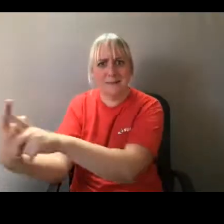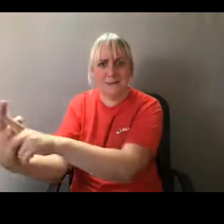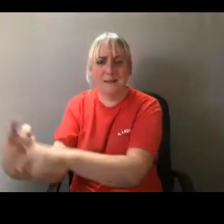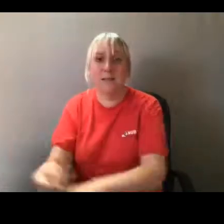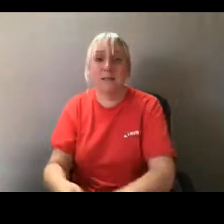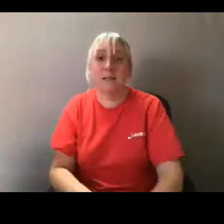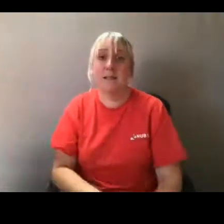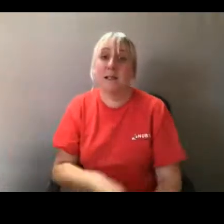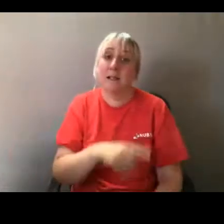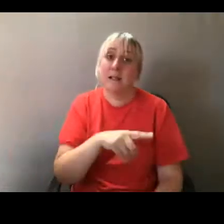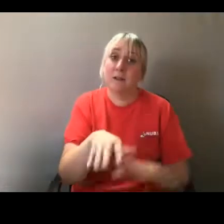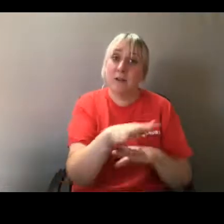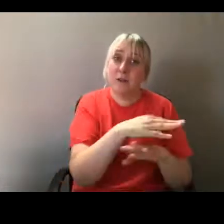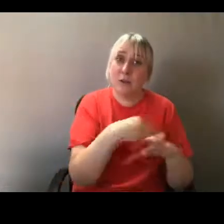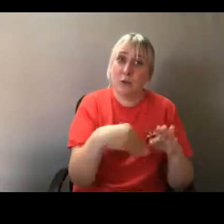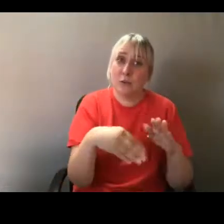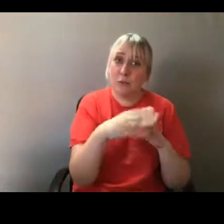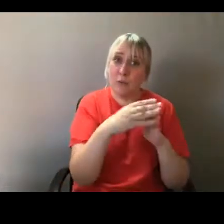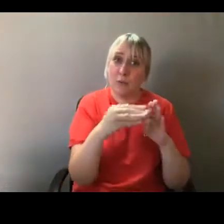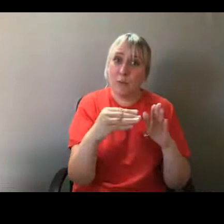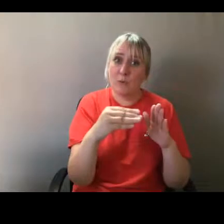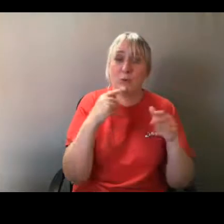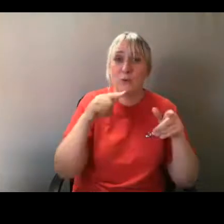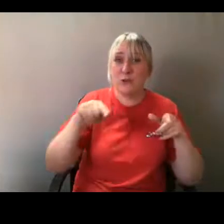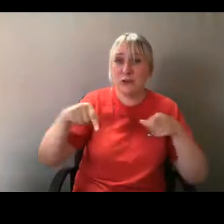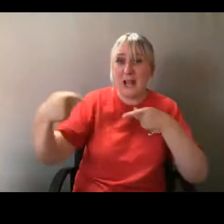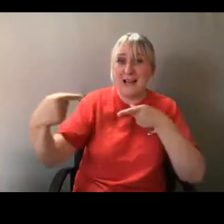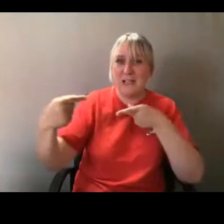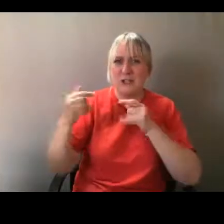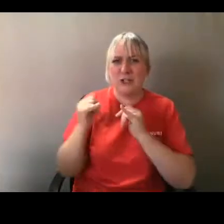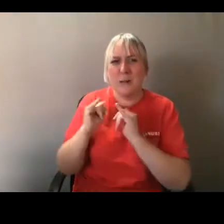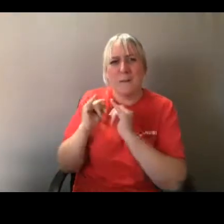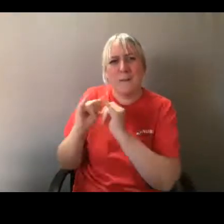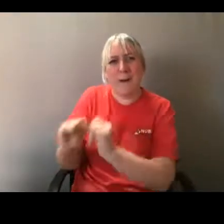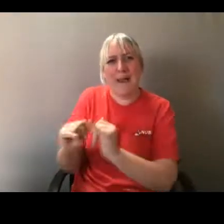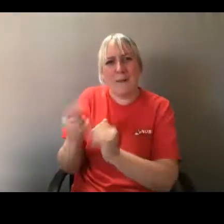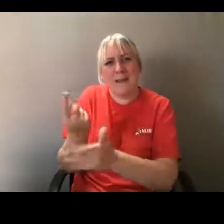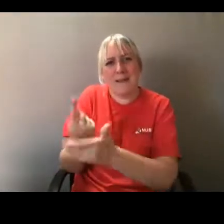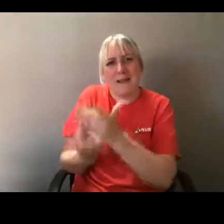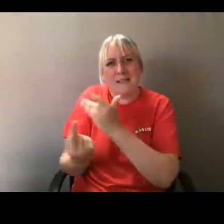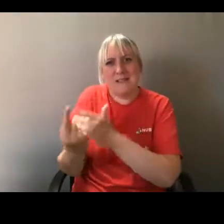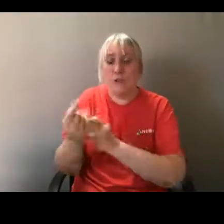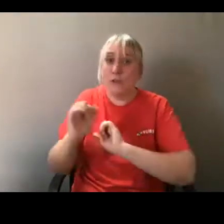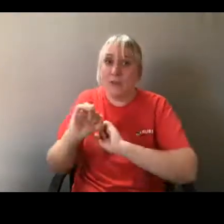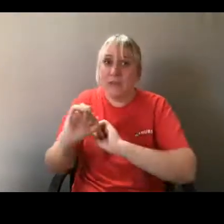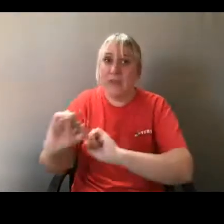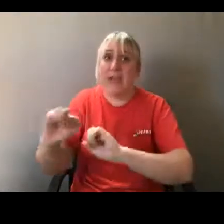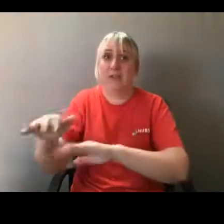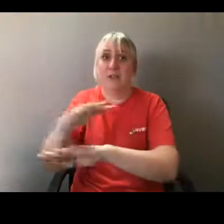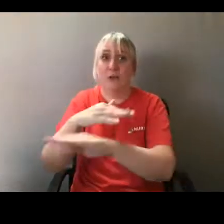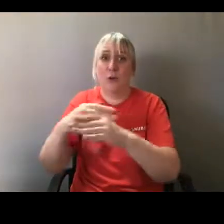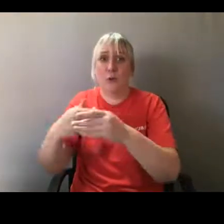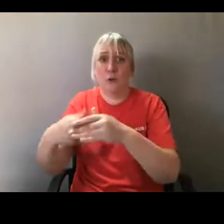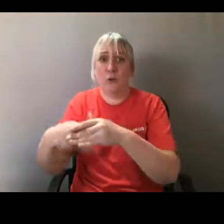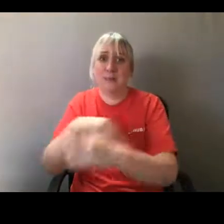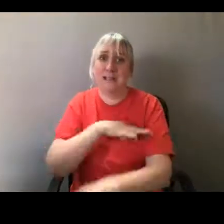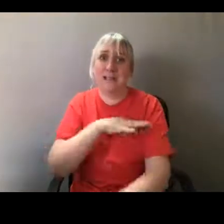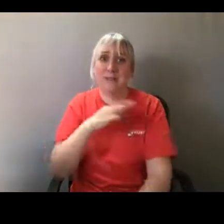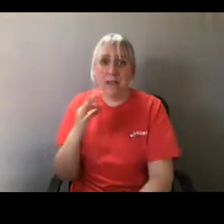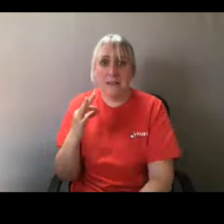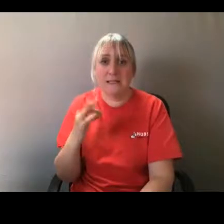blaming the individual for their social disadvantage. And